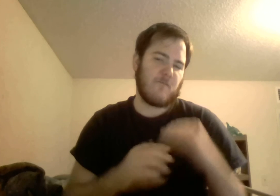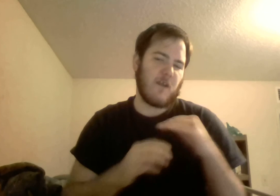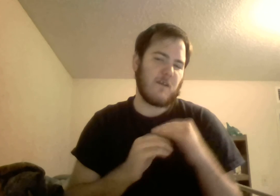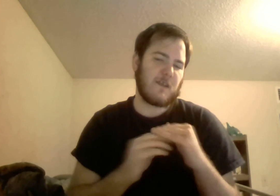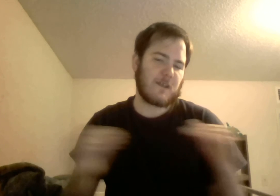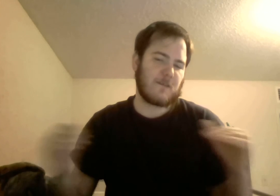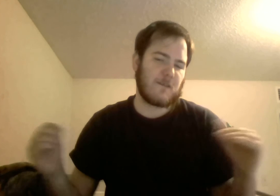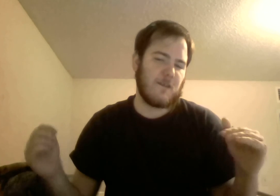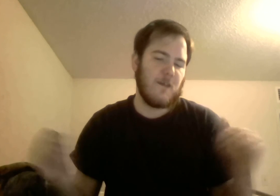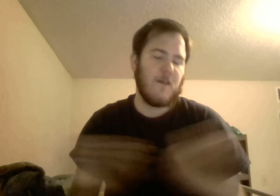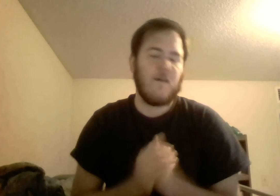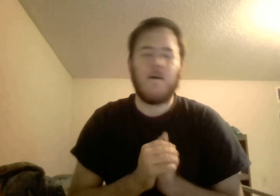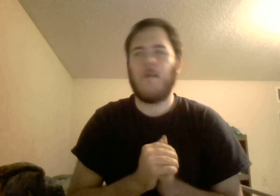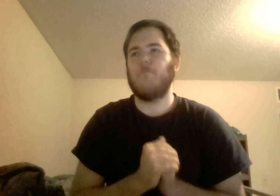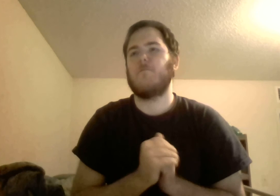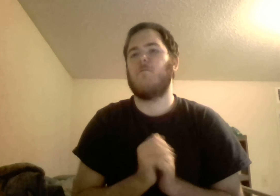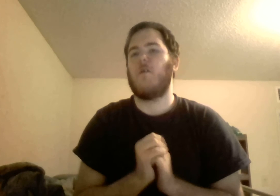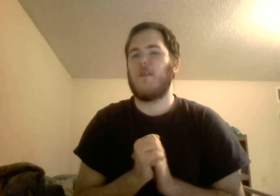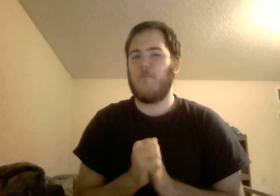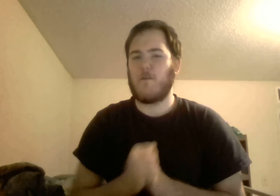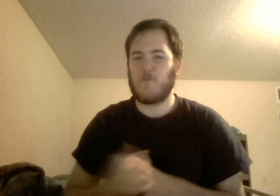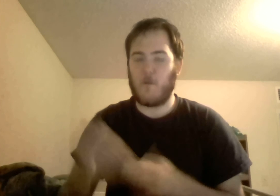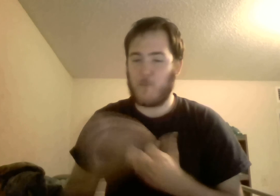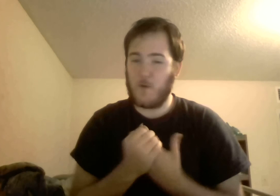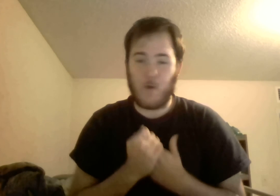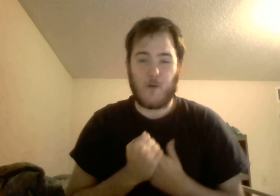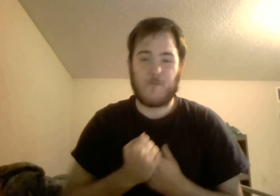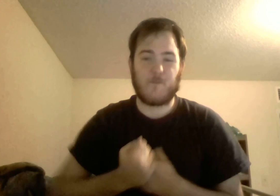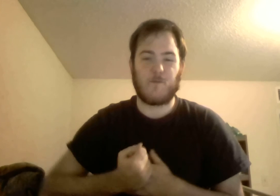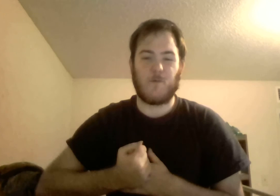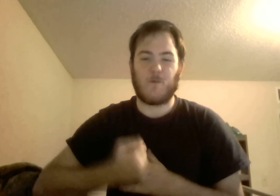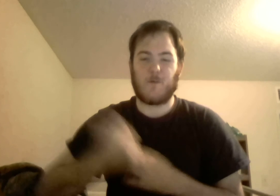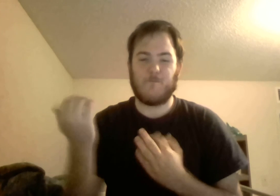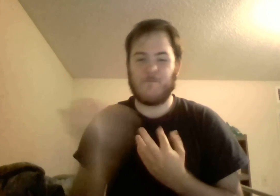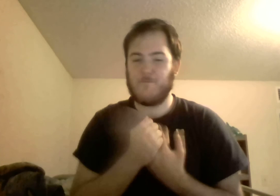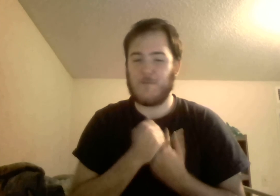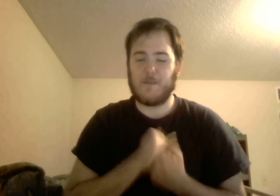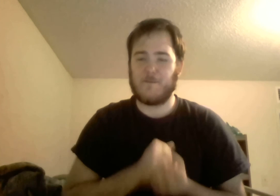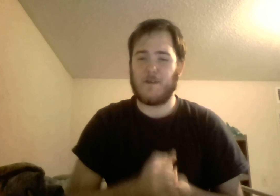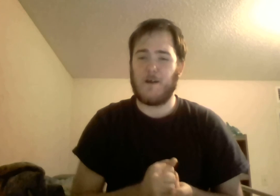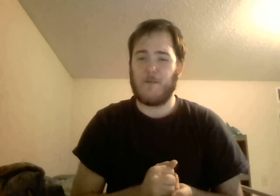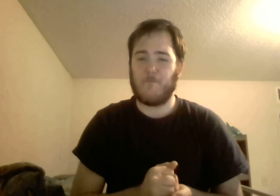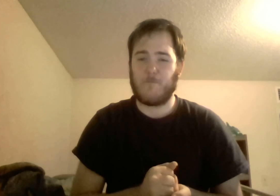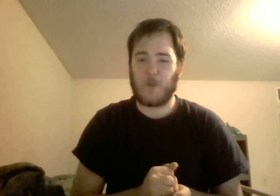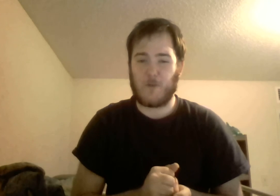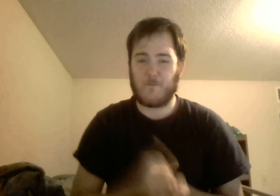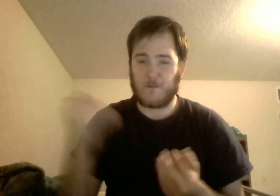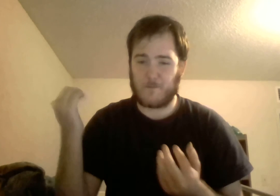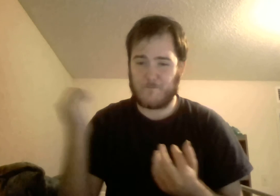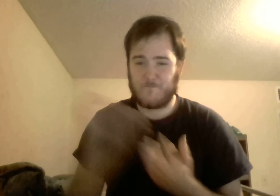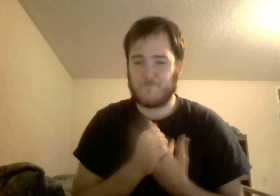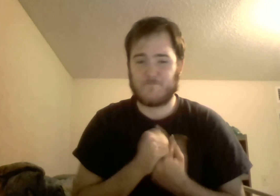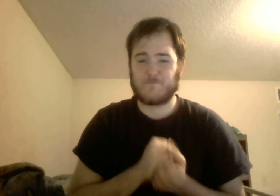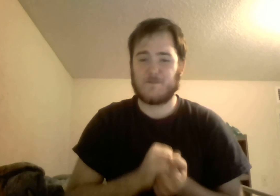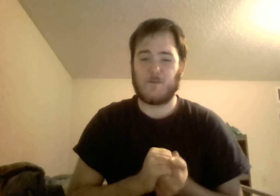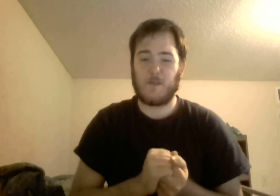fairly consistent. Well, yeah, there's no Burn the Hoof, or even, putting your hoof down, or even,